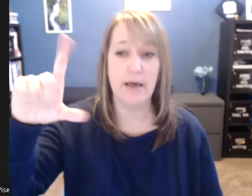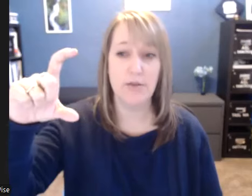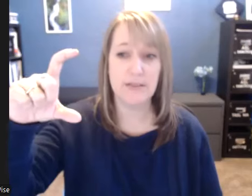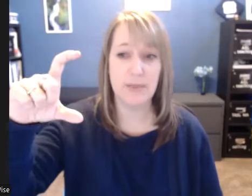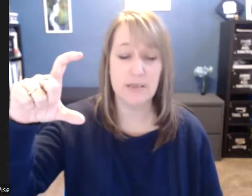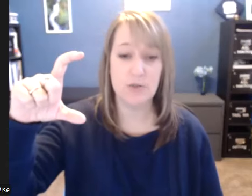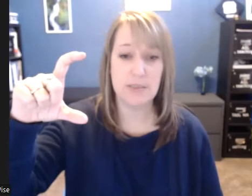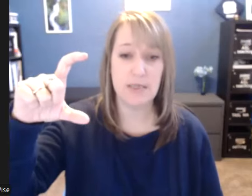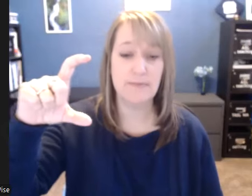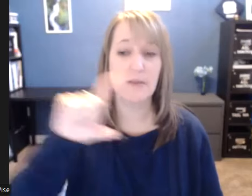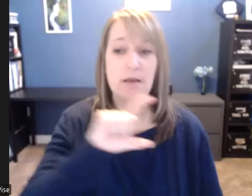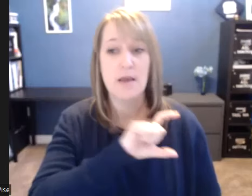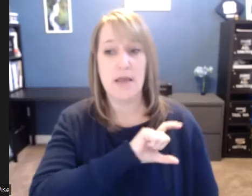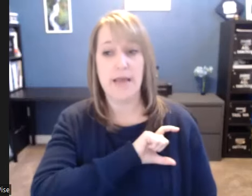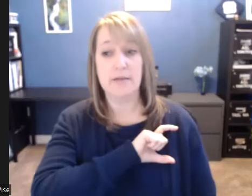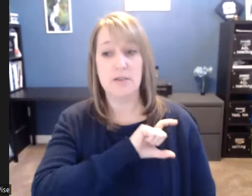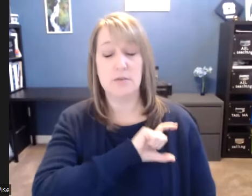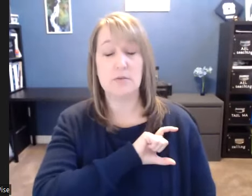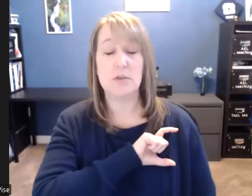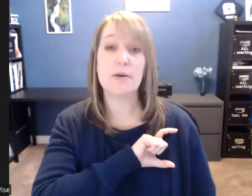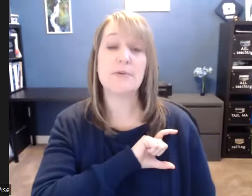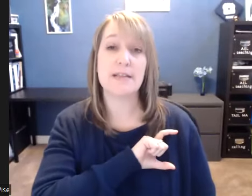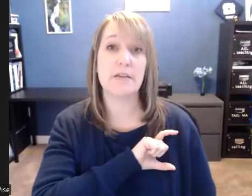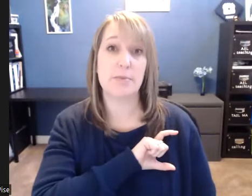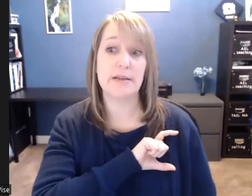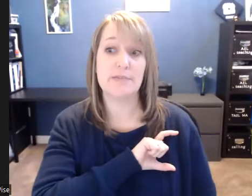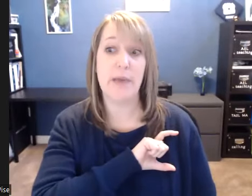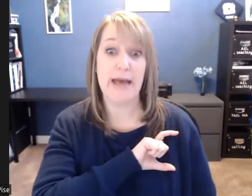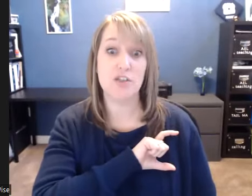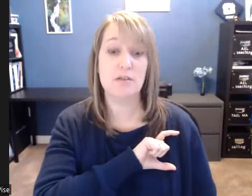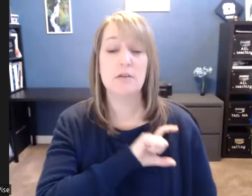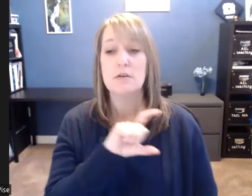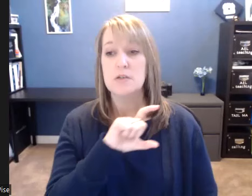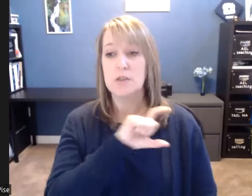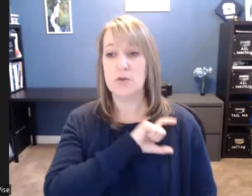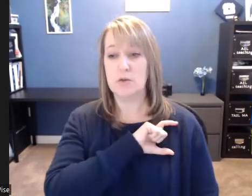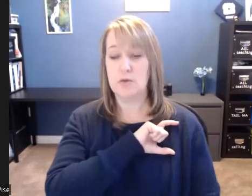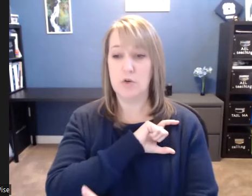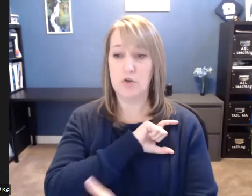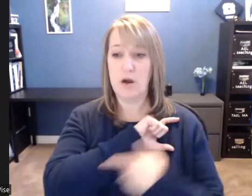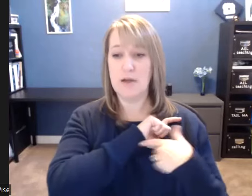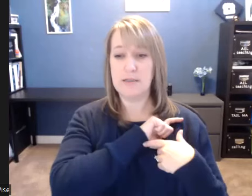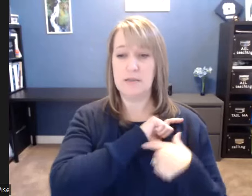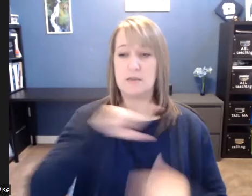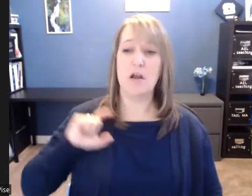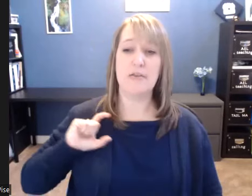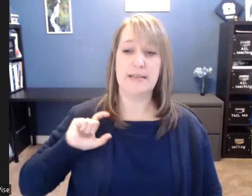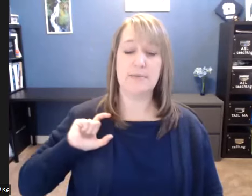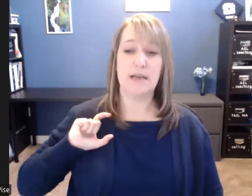L that's bent into a C. And you're representing the police badge. So you cross, not on the same side